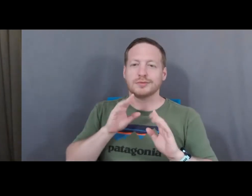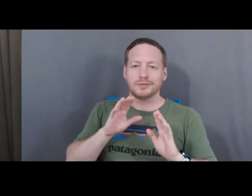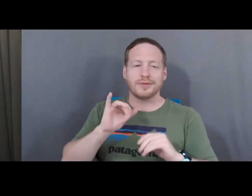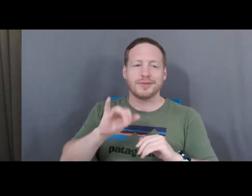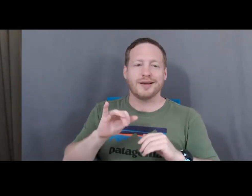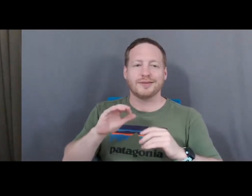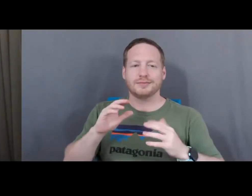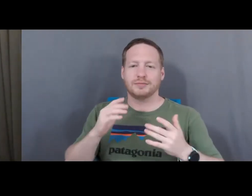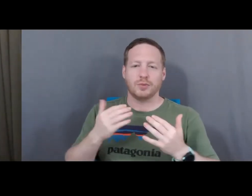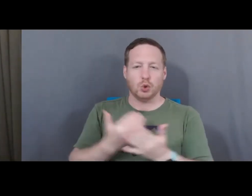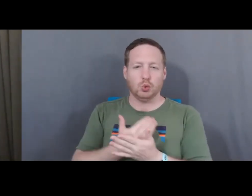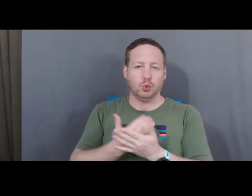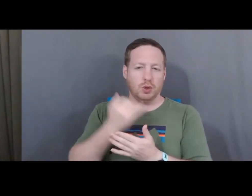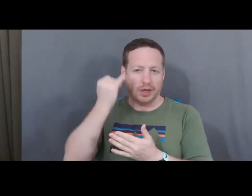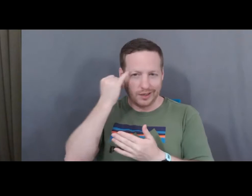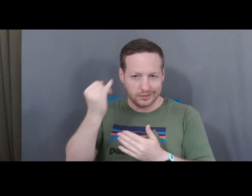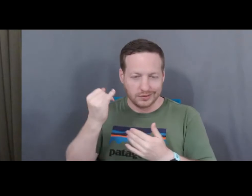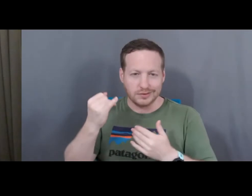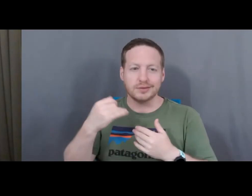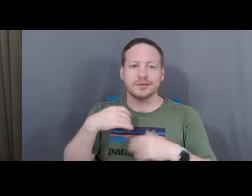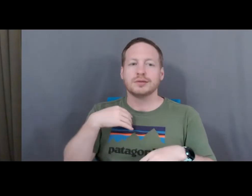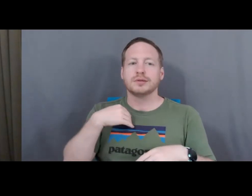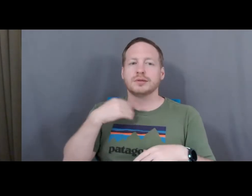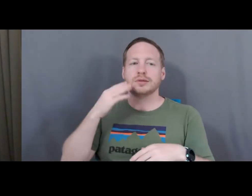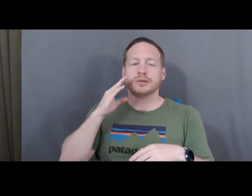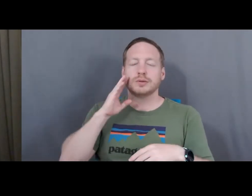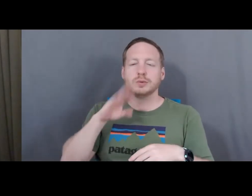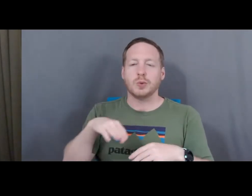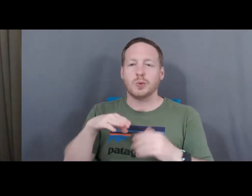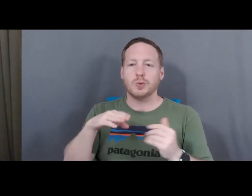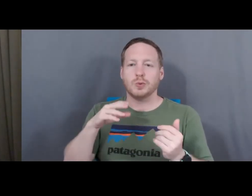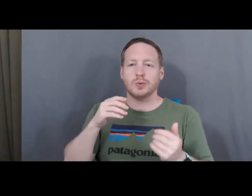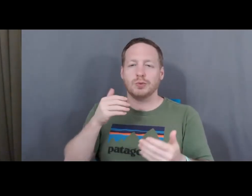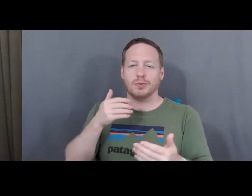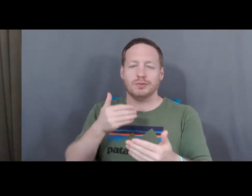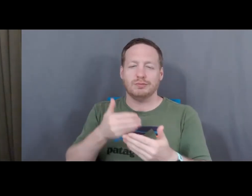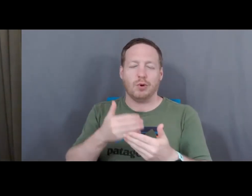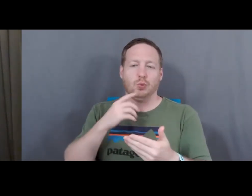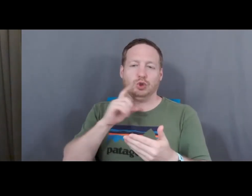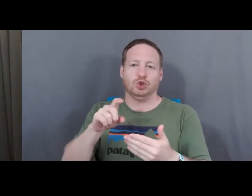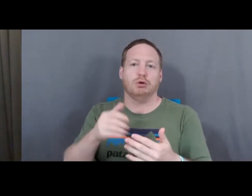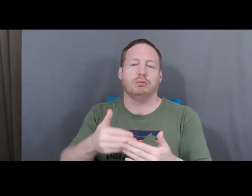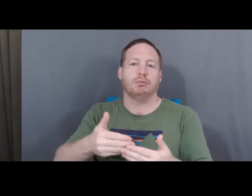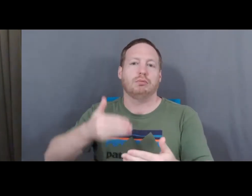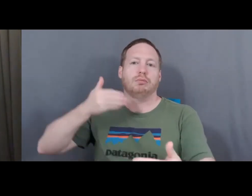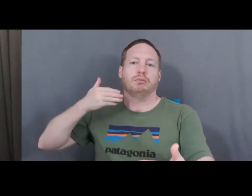you know, we had the reports. That's a new idea that we had, to have them sent prior to the meeting to the